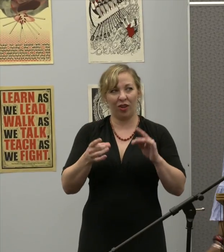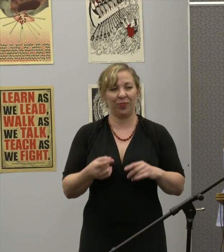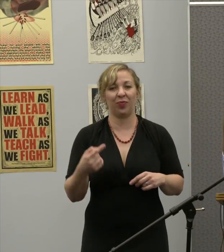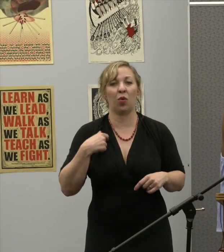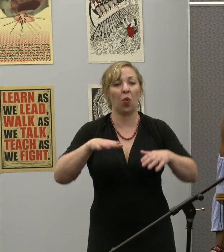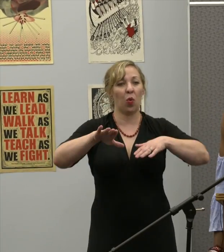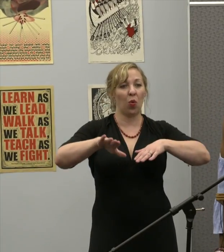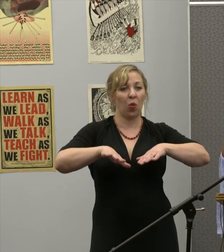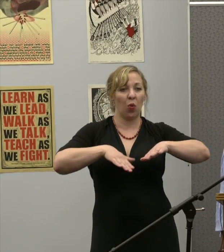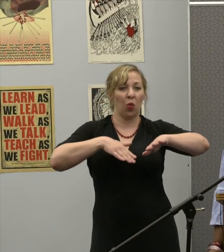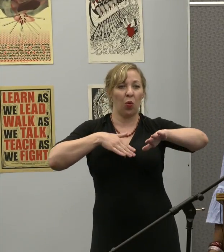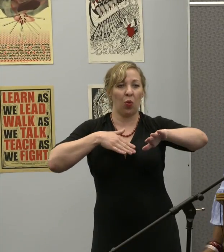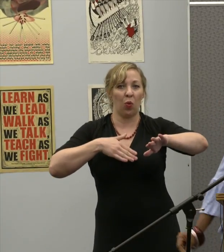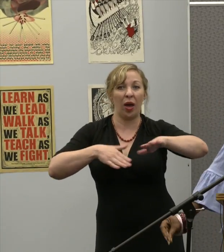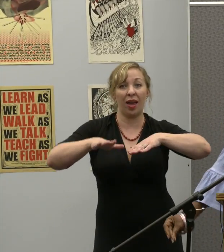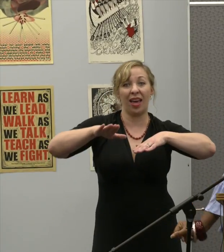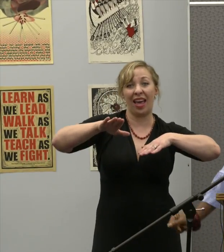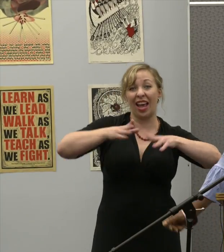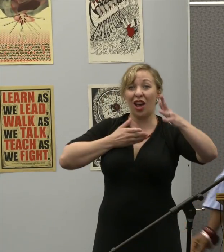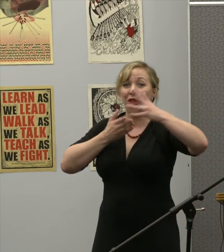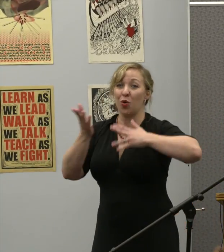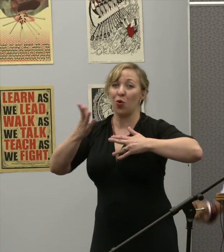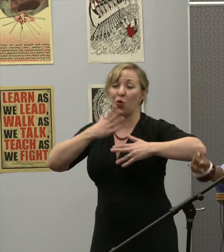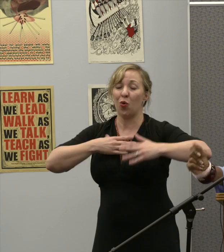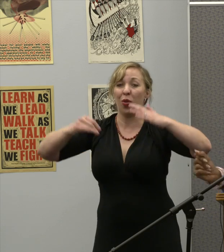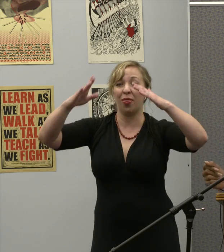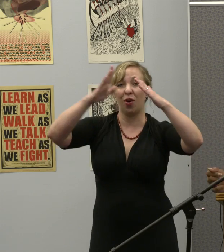Wade in the White House.